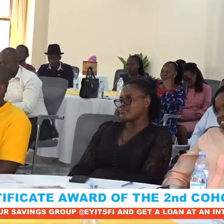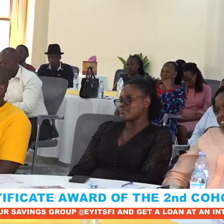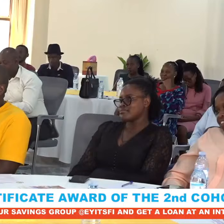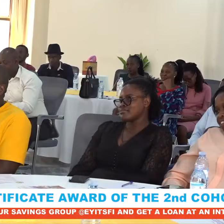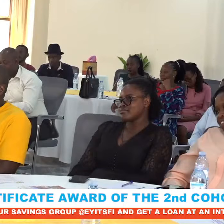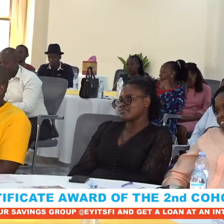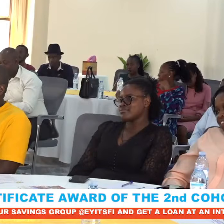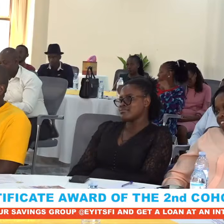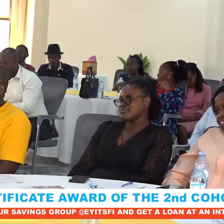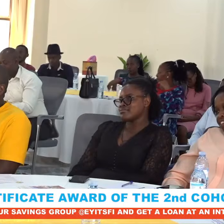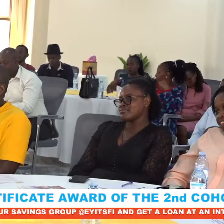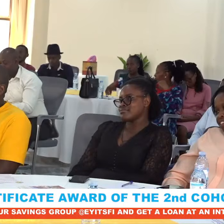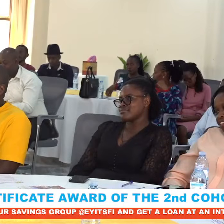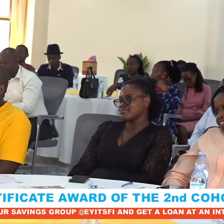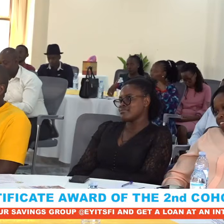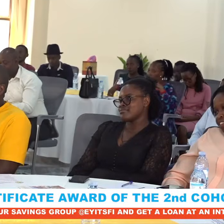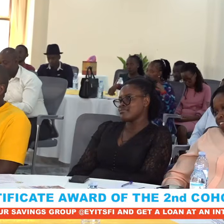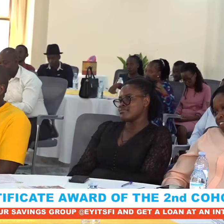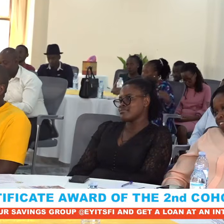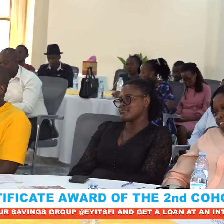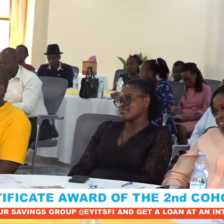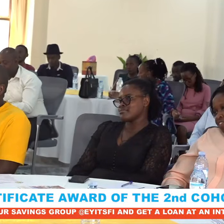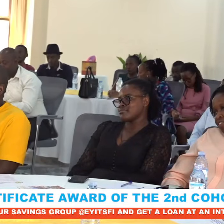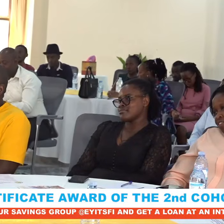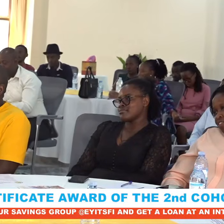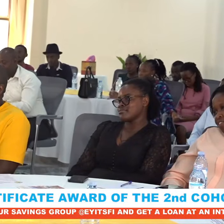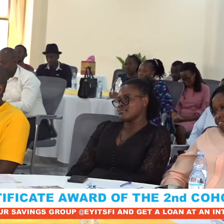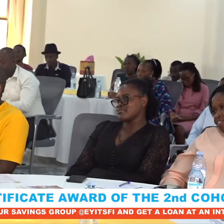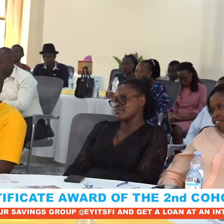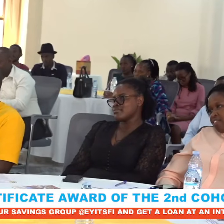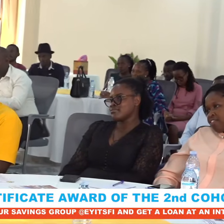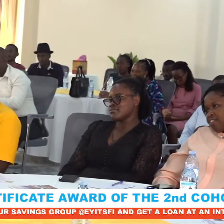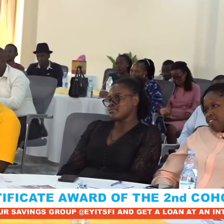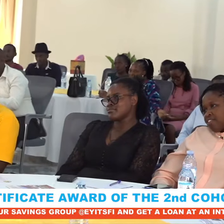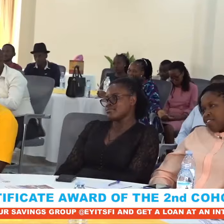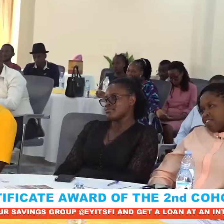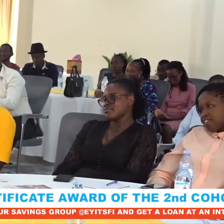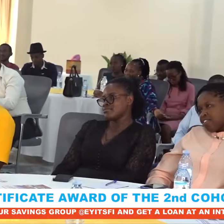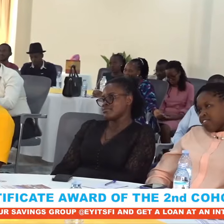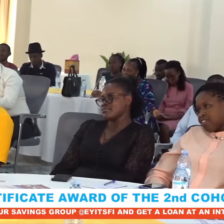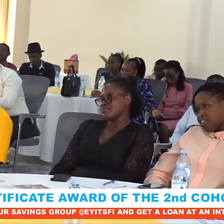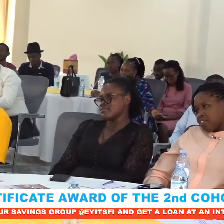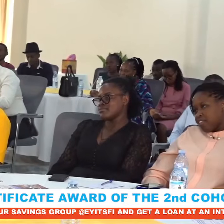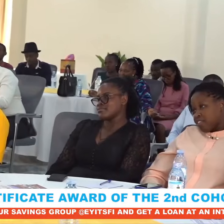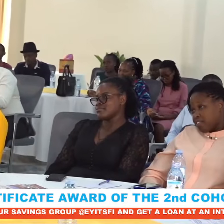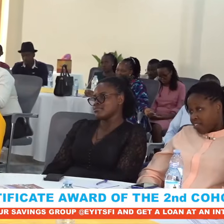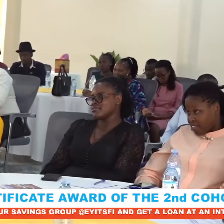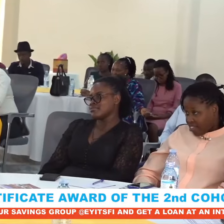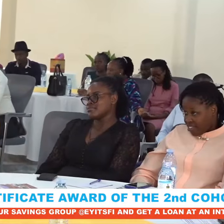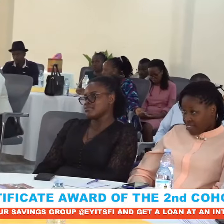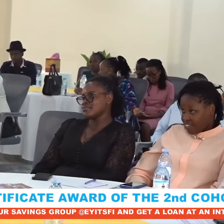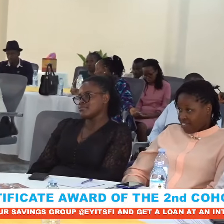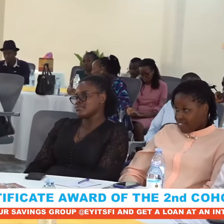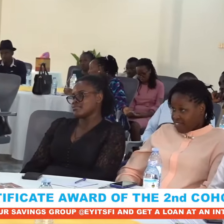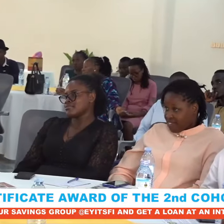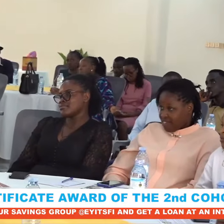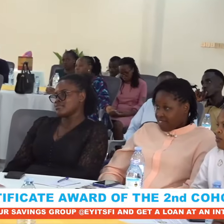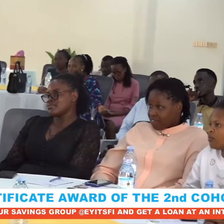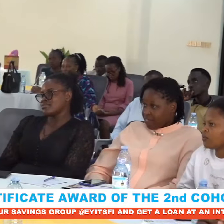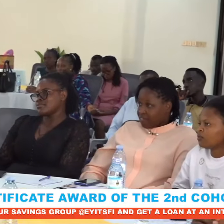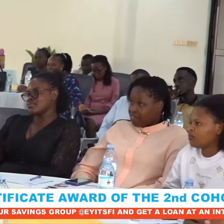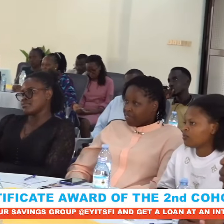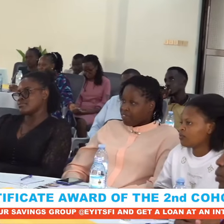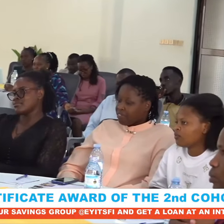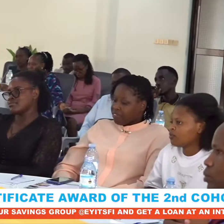to 2015, that's 20 years, I taught in Sunday school, children's church, in the